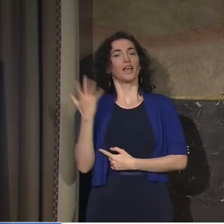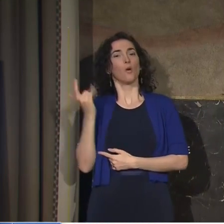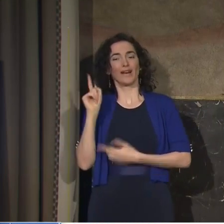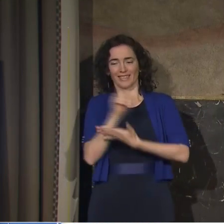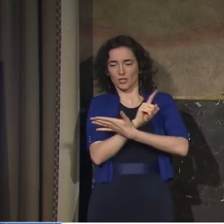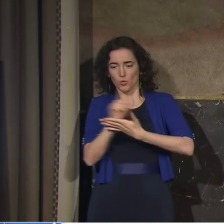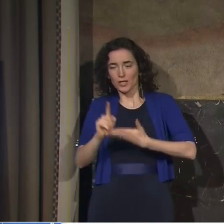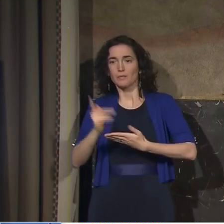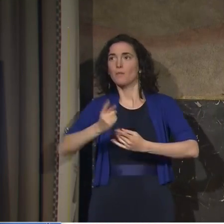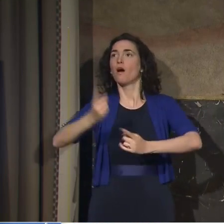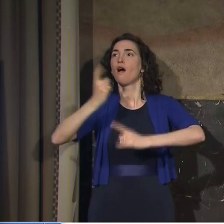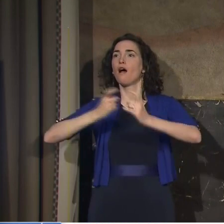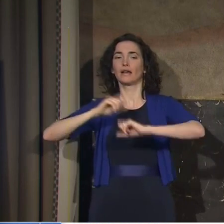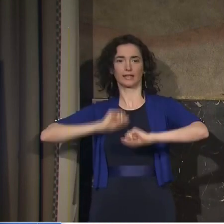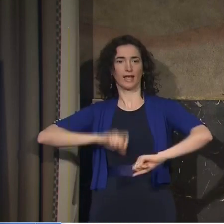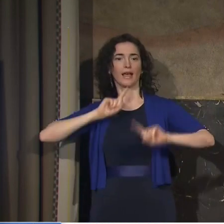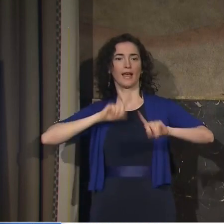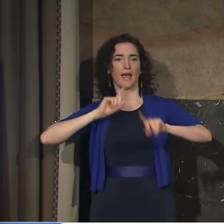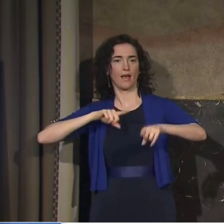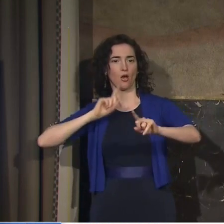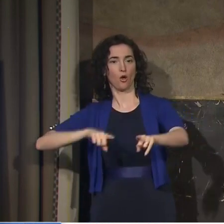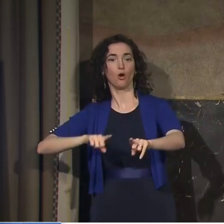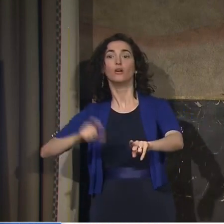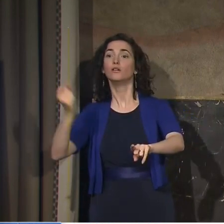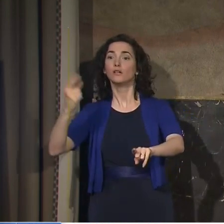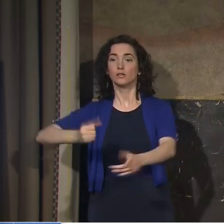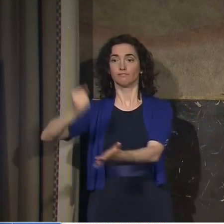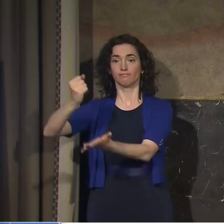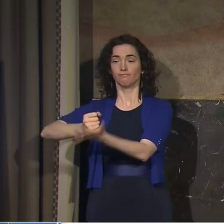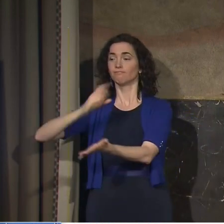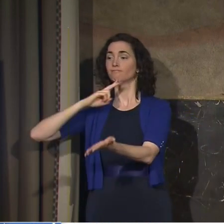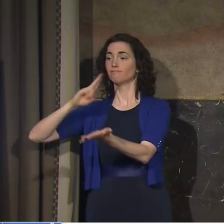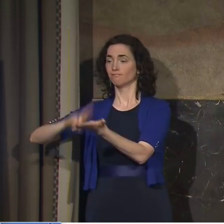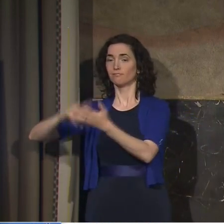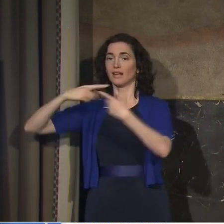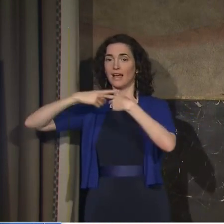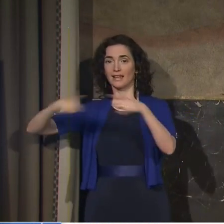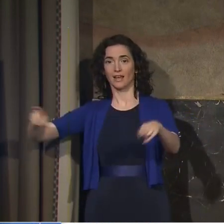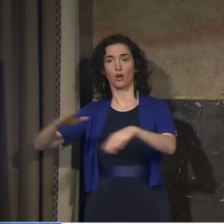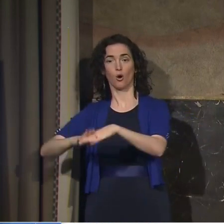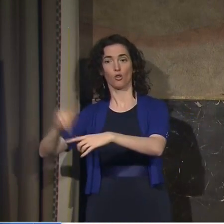The proclamation will be issued on Thursday, effective on